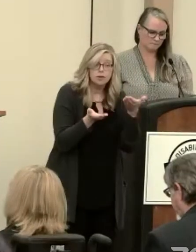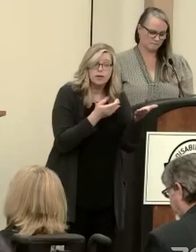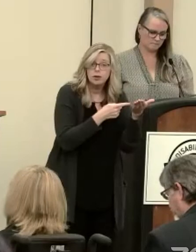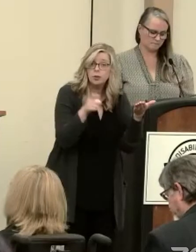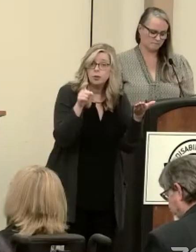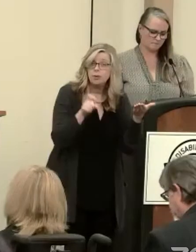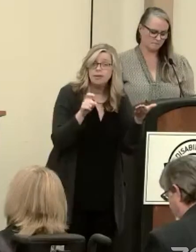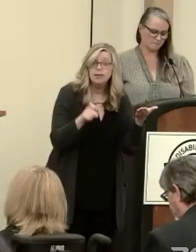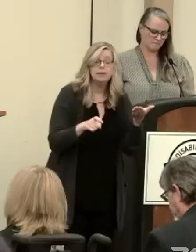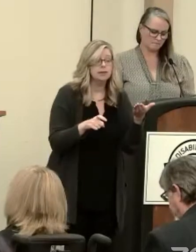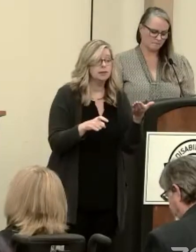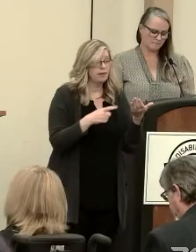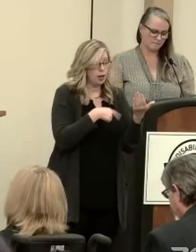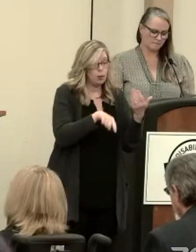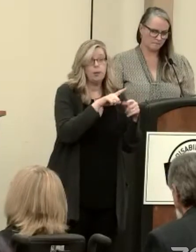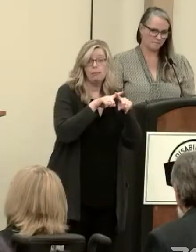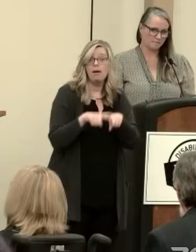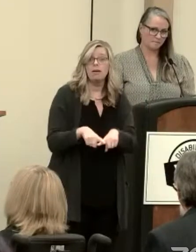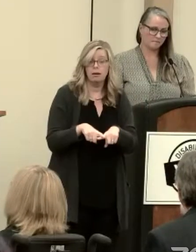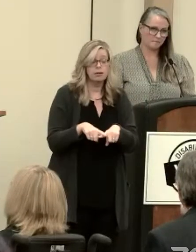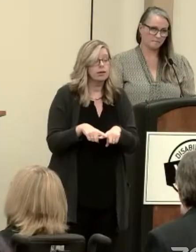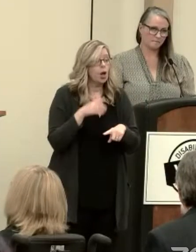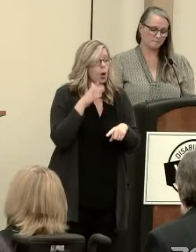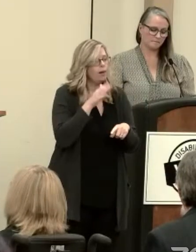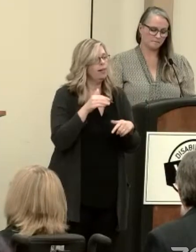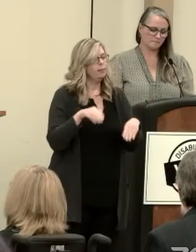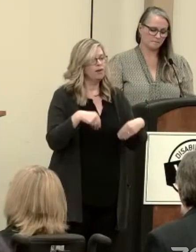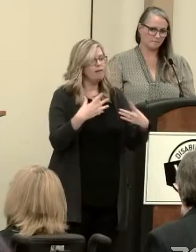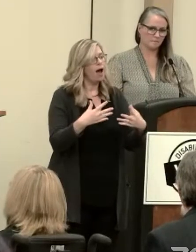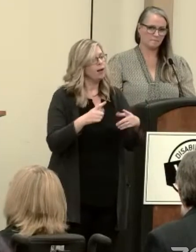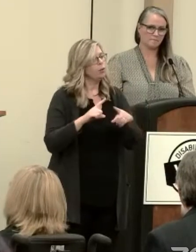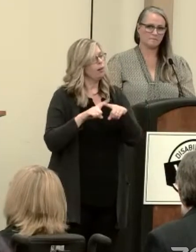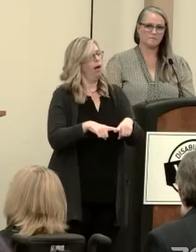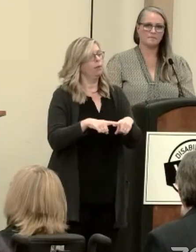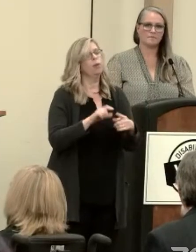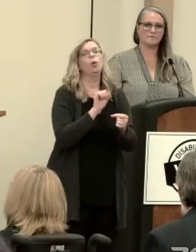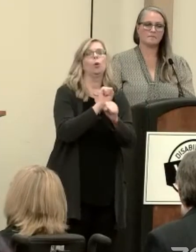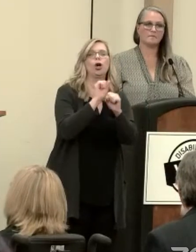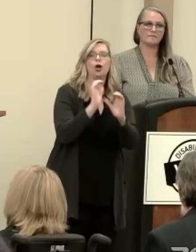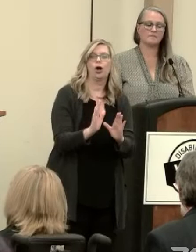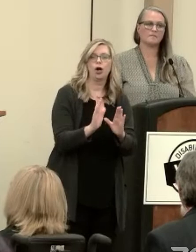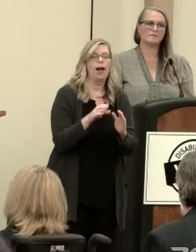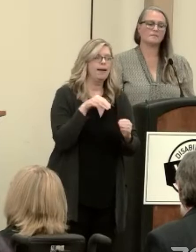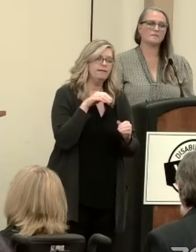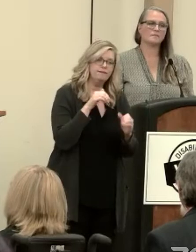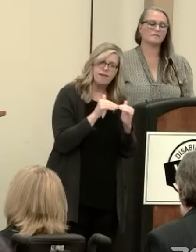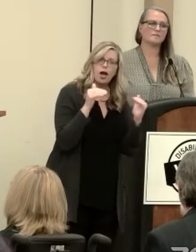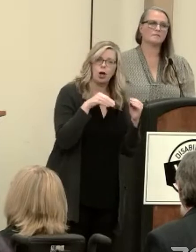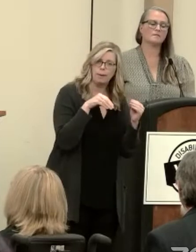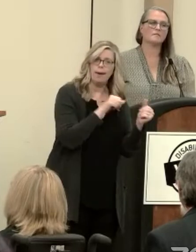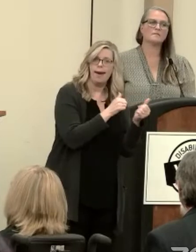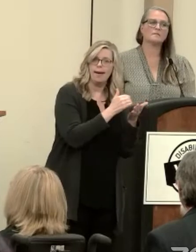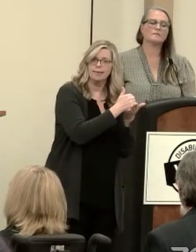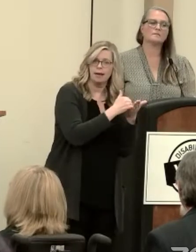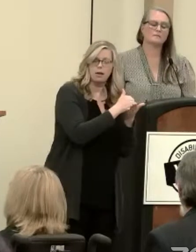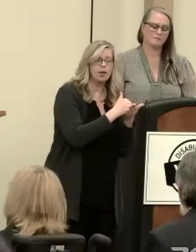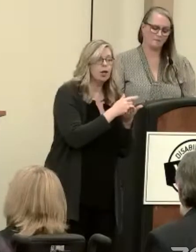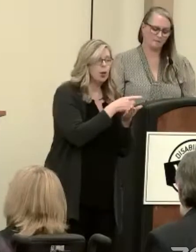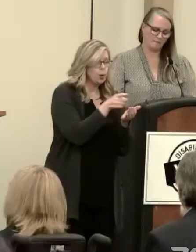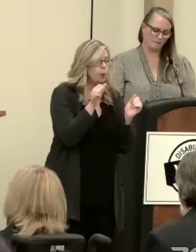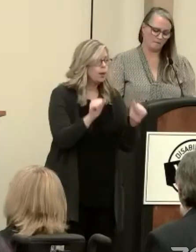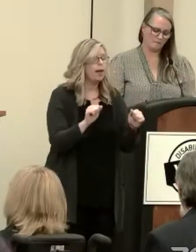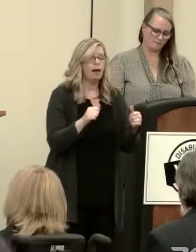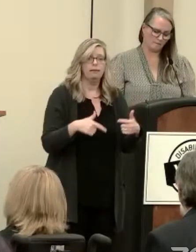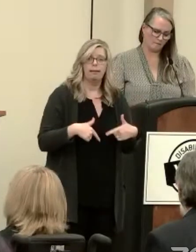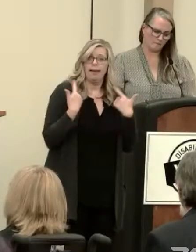that you depend on, that you will have reliable workers who are fairly paid, and that you can live and